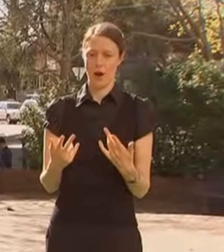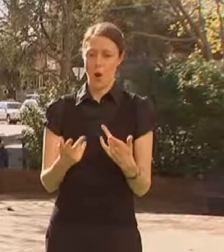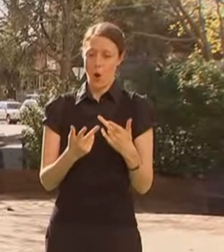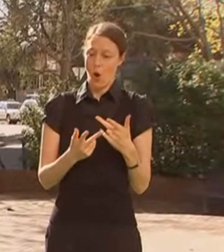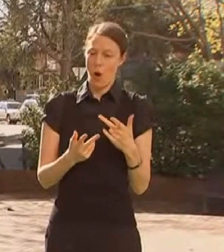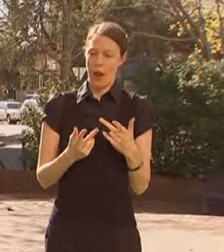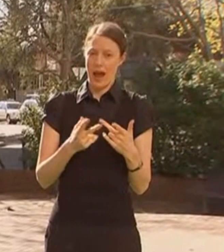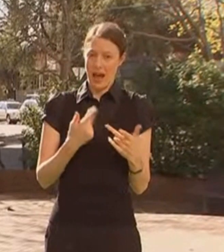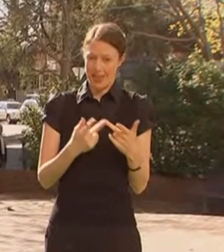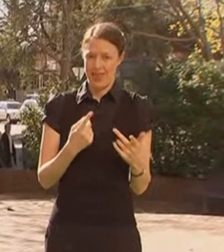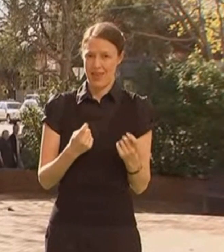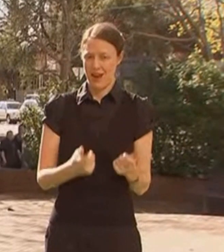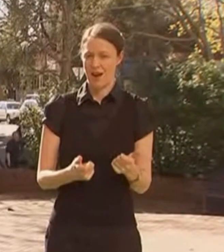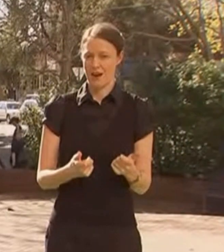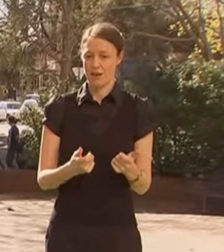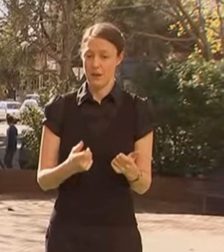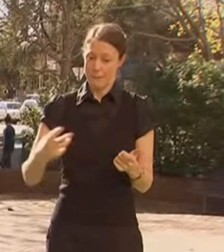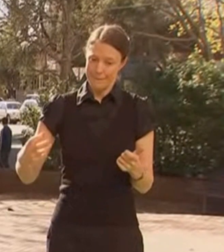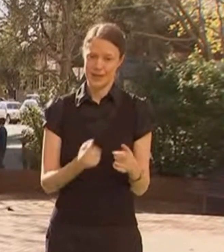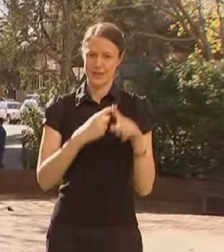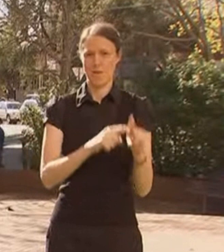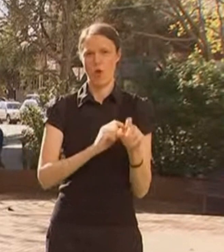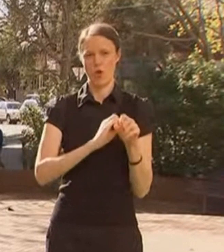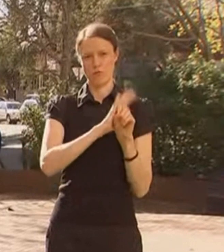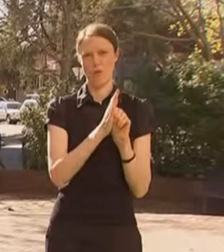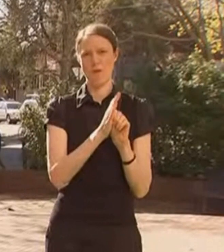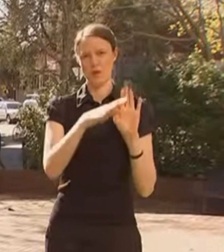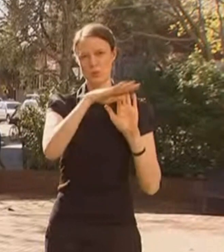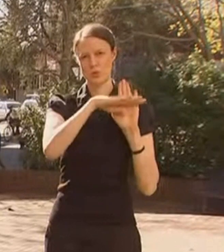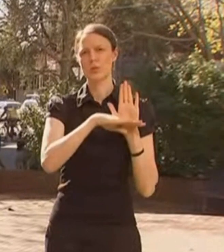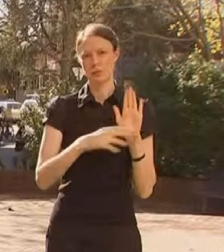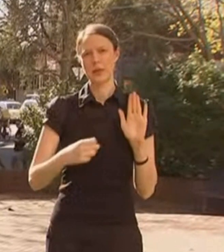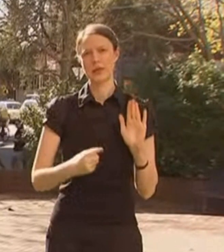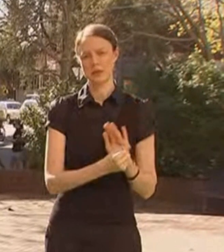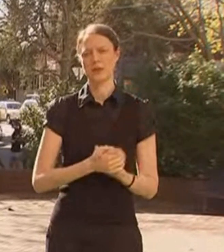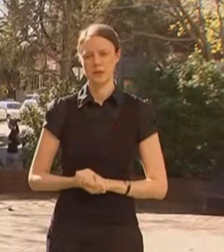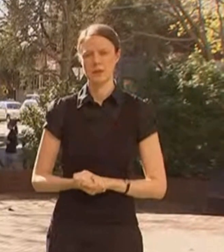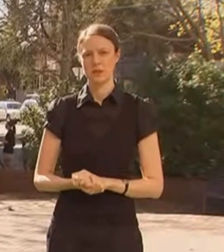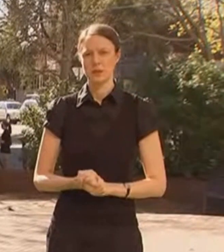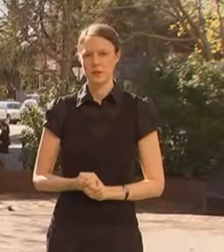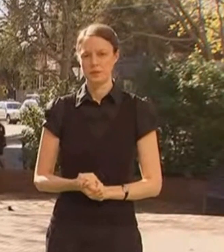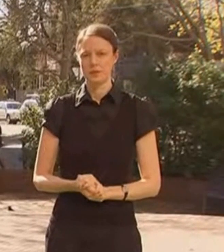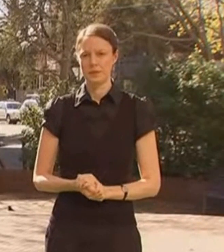orders, that perhaps could be managed, but it's clear that is not the case. And I want to stress again a million times,